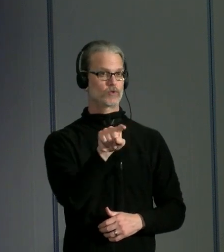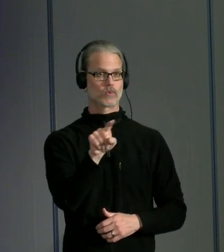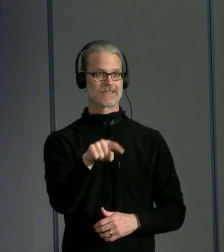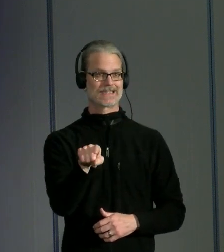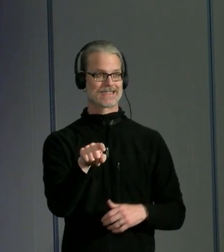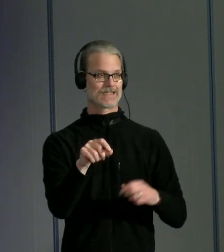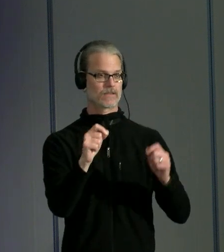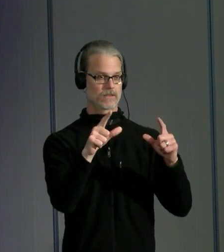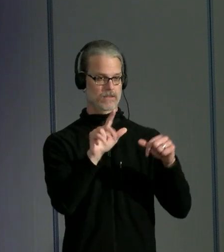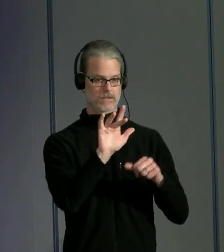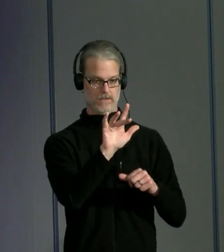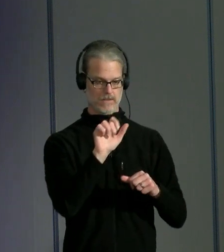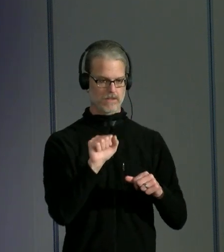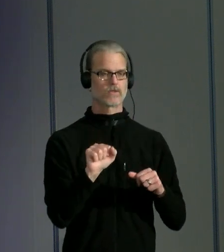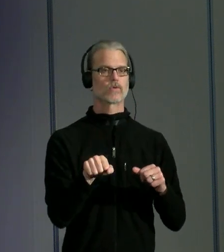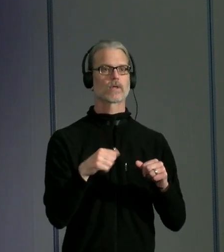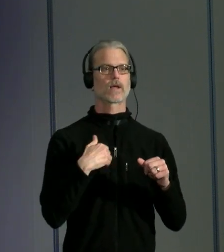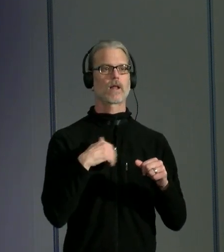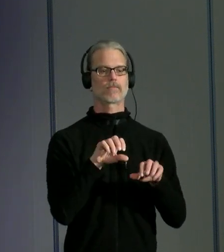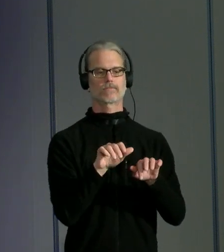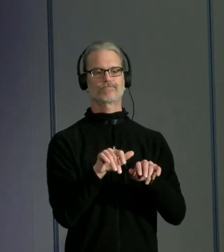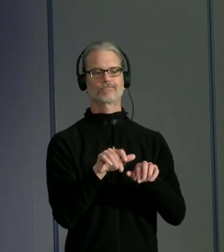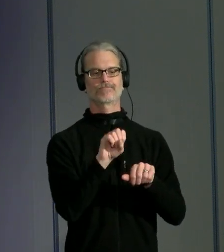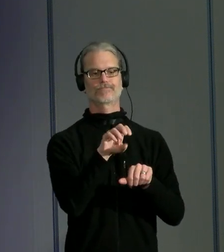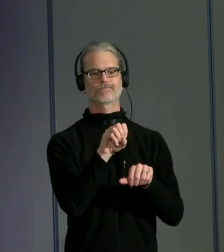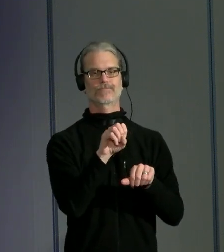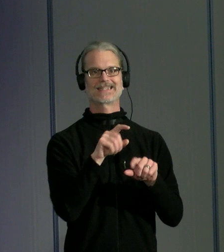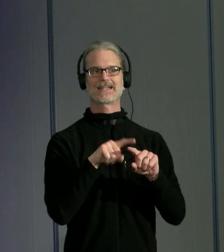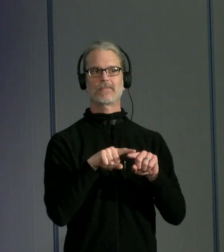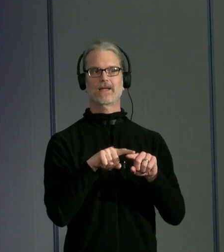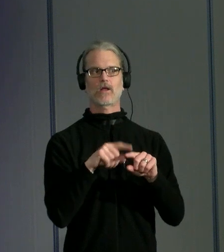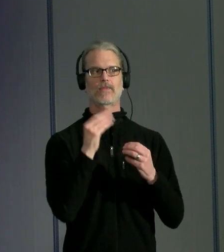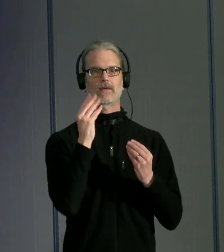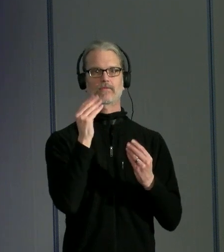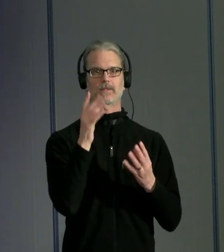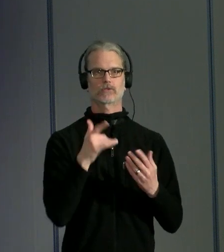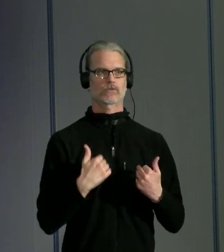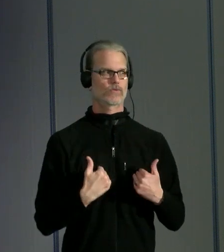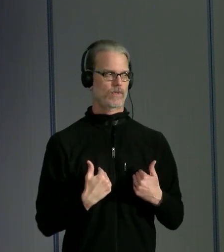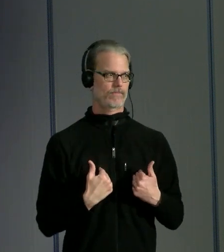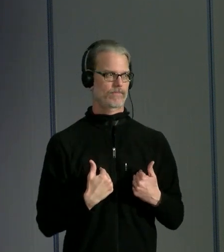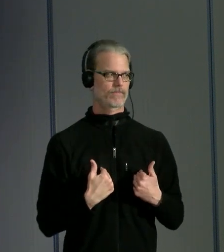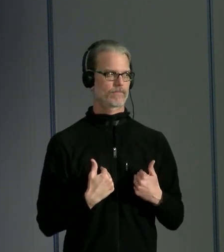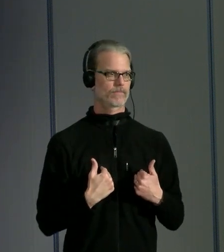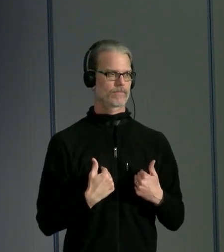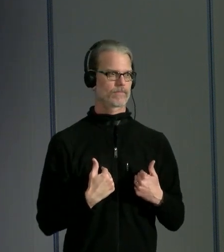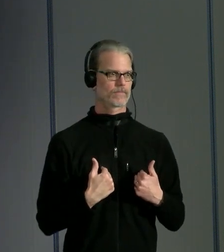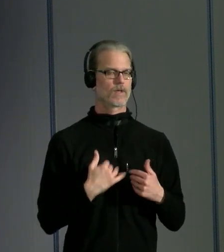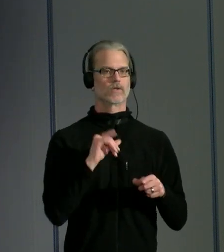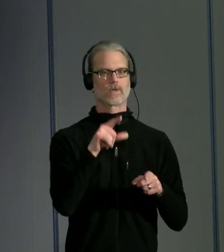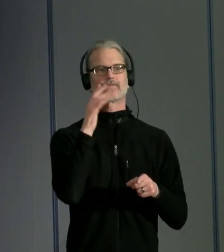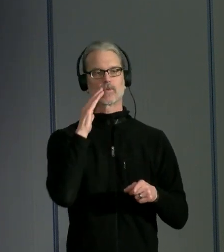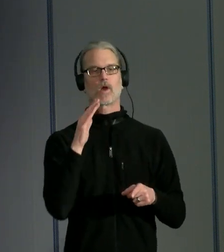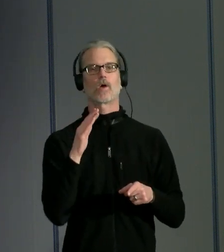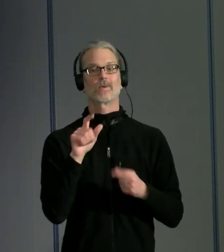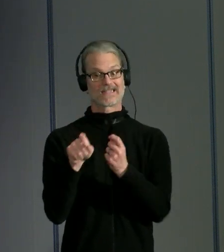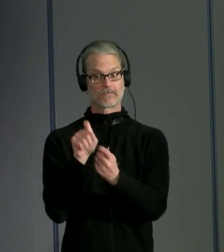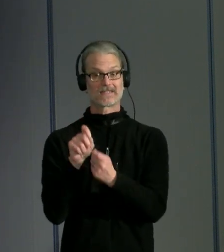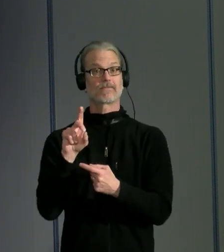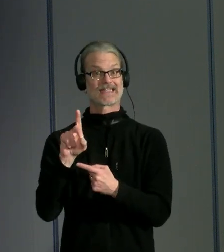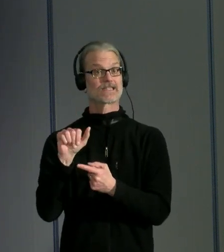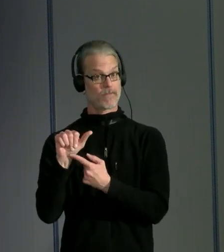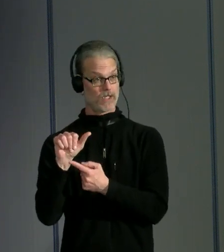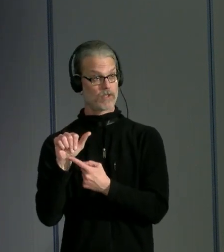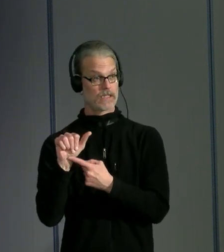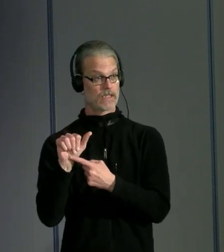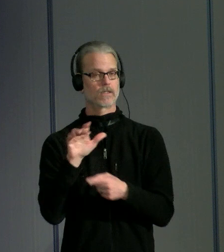populate accommodation considerations depending on what information you have. So if you just know the disability, you would